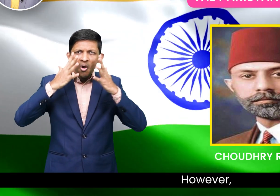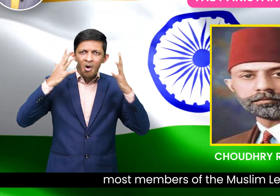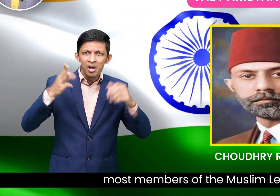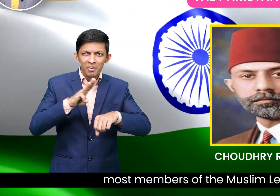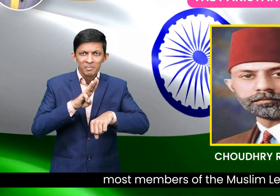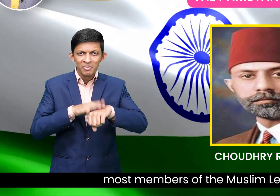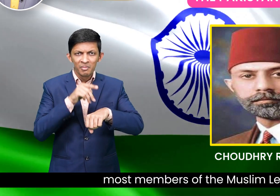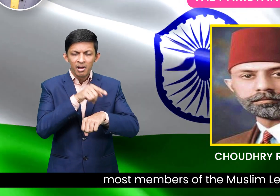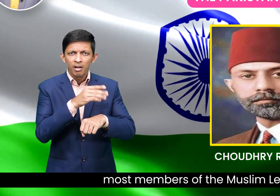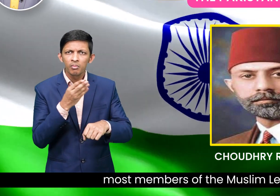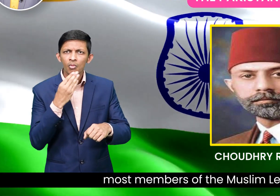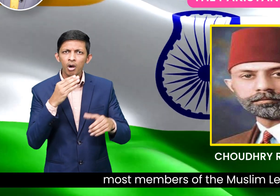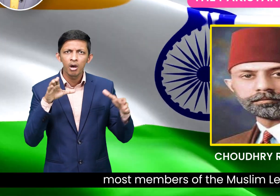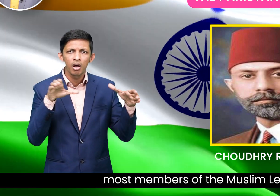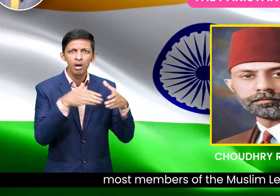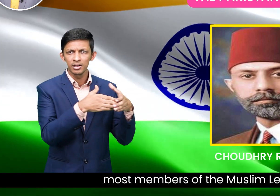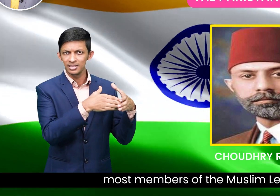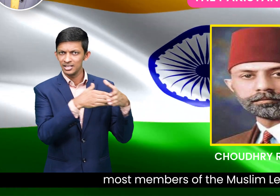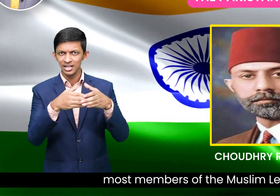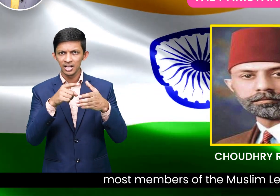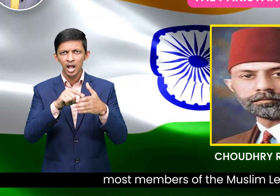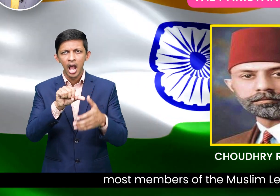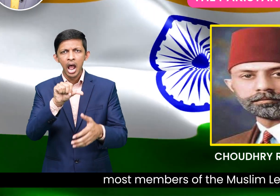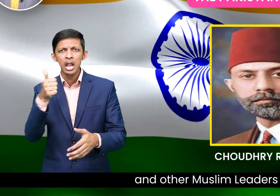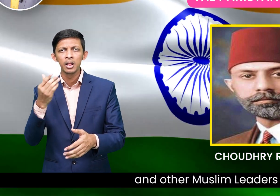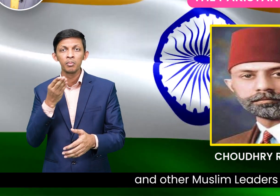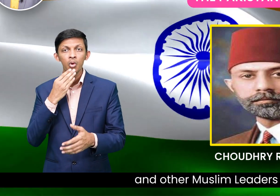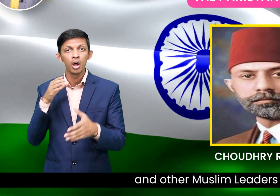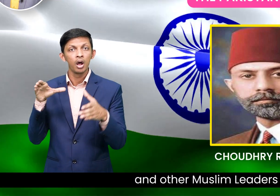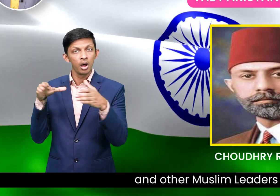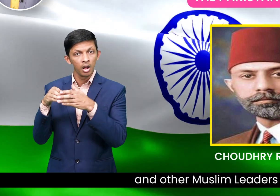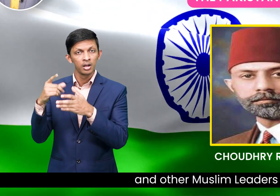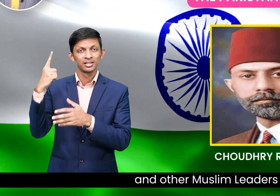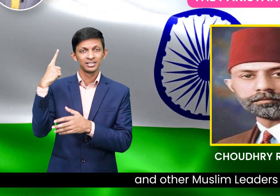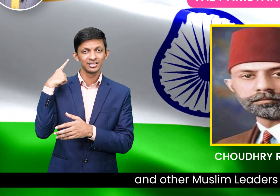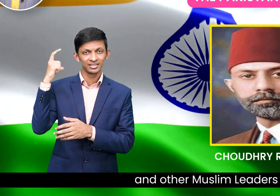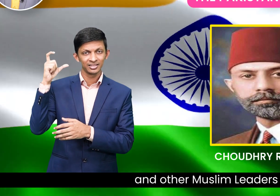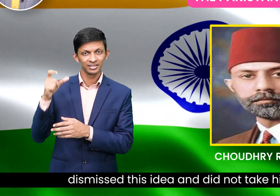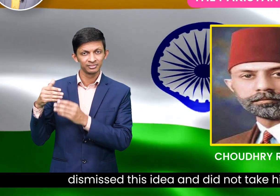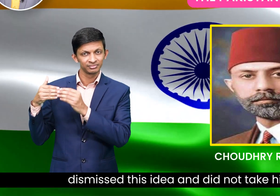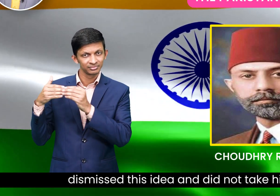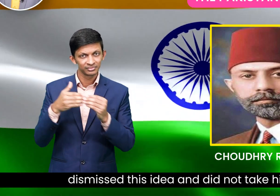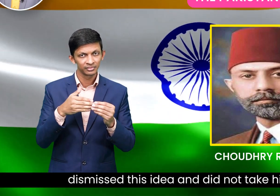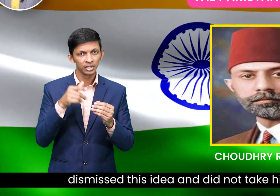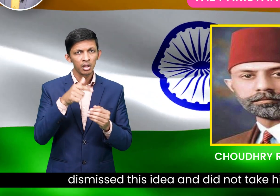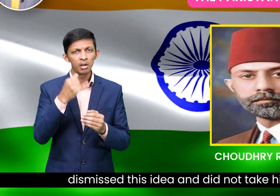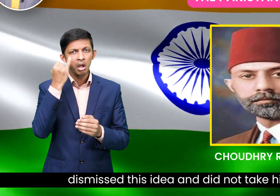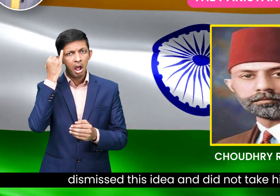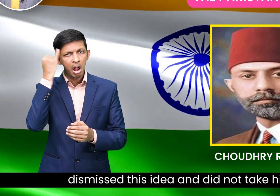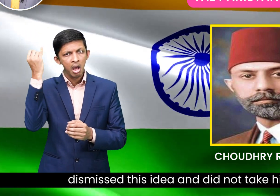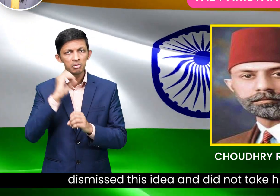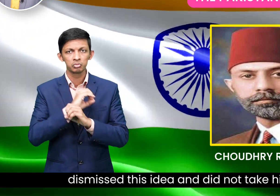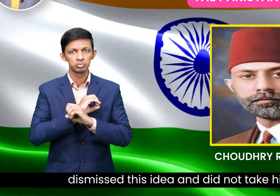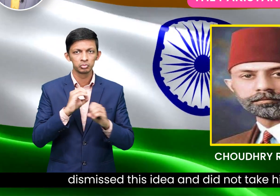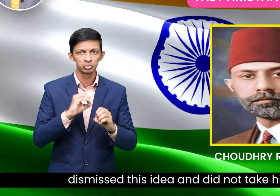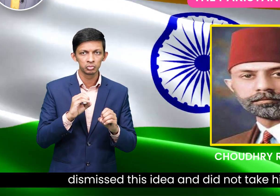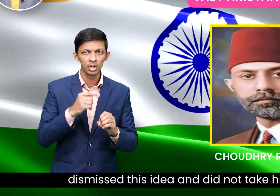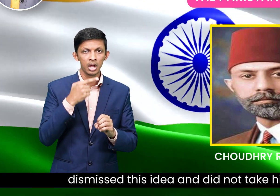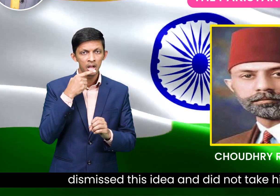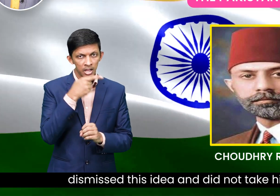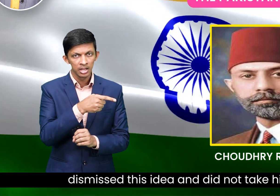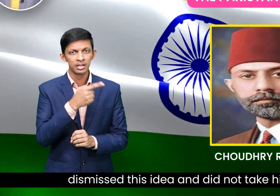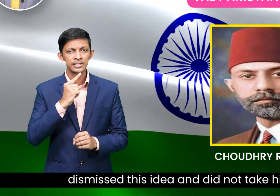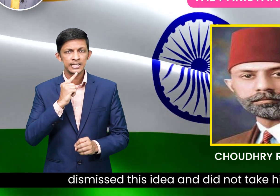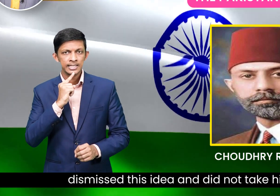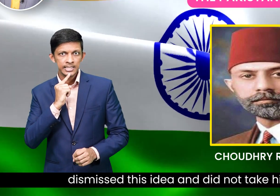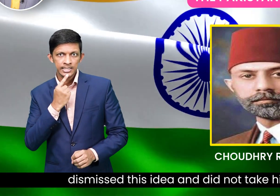However, most members of the Muslim League and other Muslim leaders dismissed this idea and did not